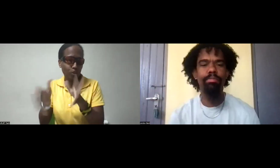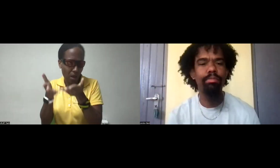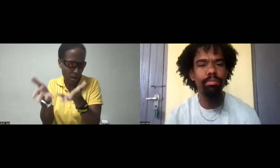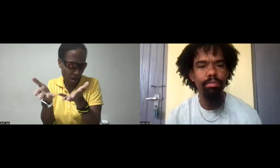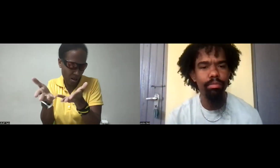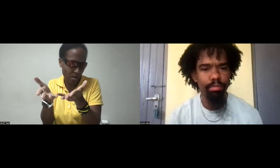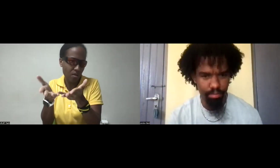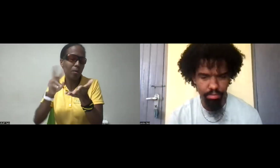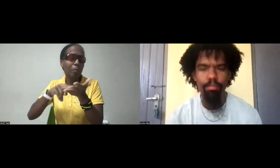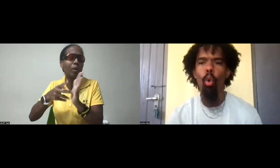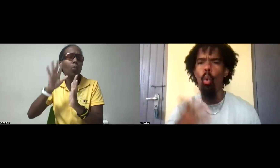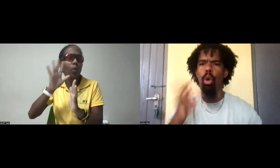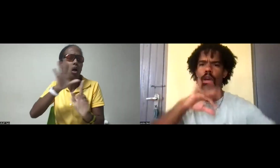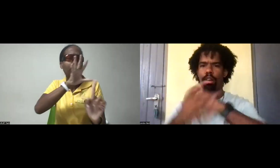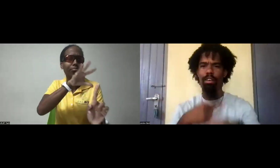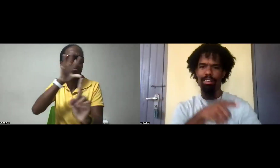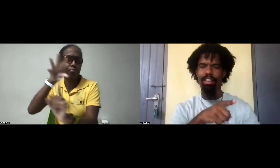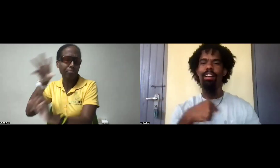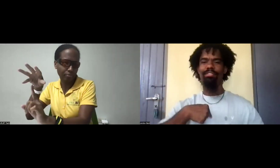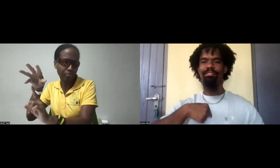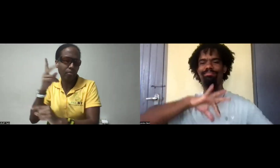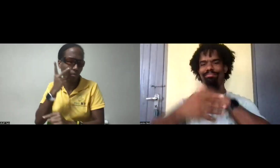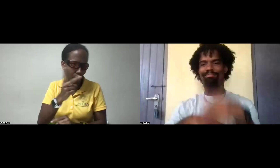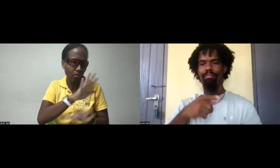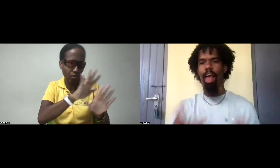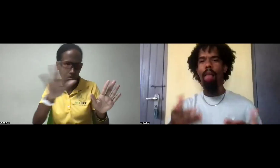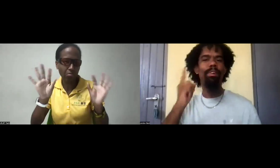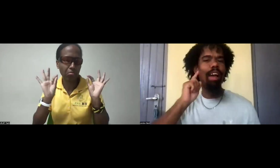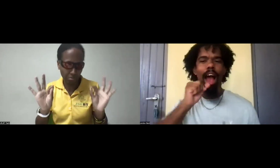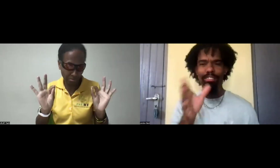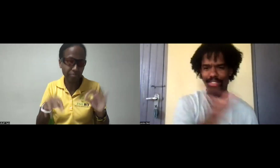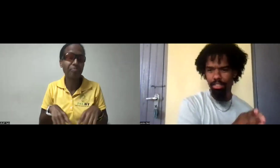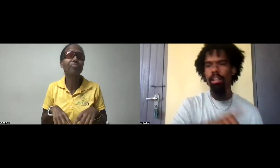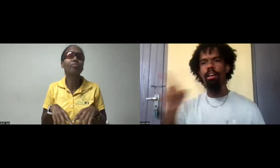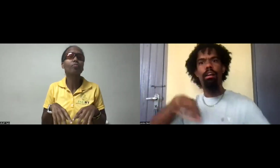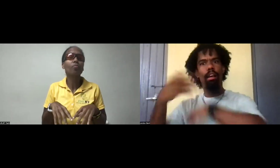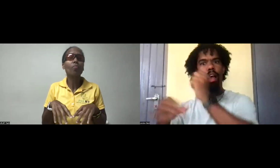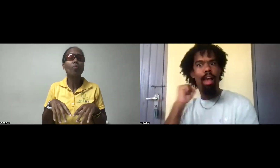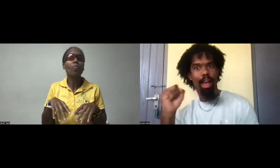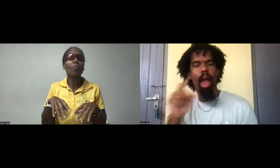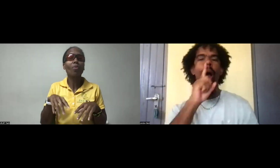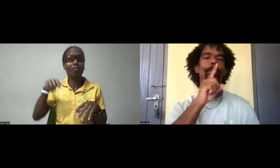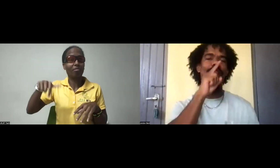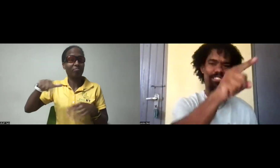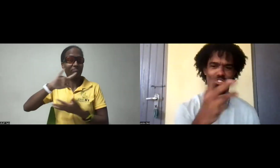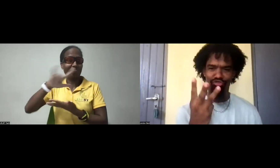here. We have country sign language interpreter here. So there will be spotlights and you can see,